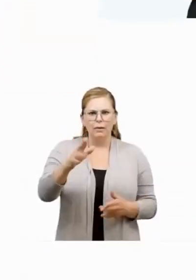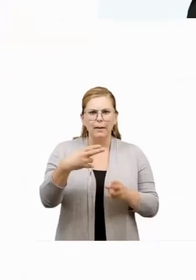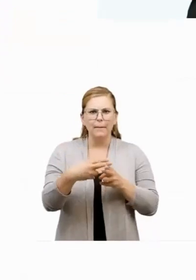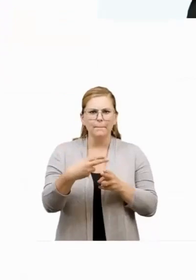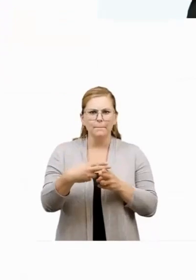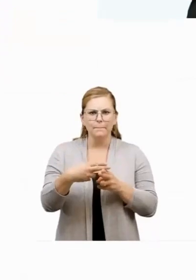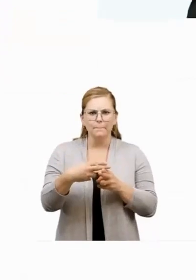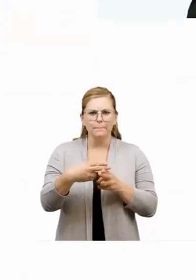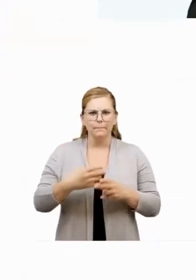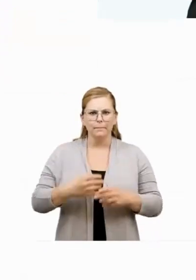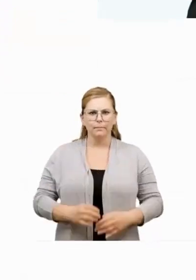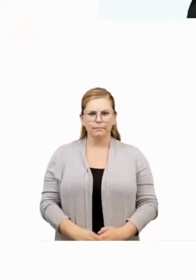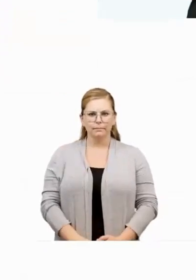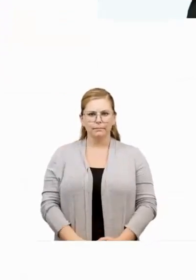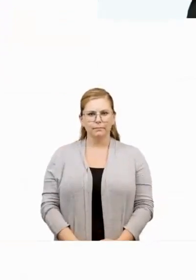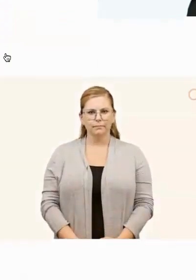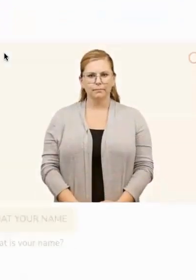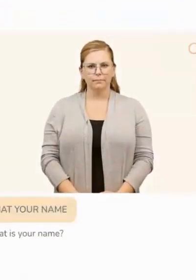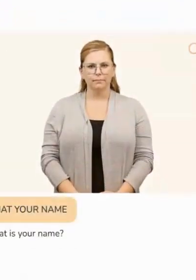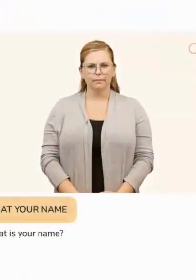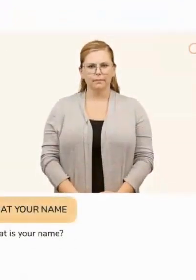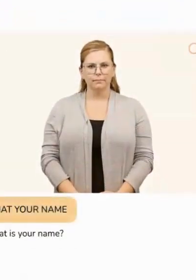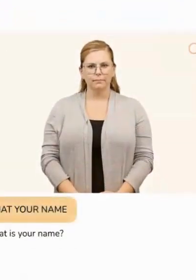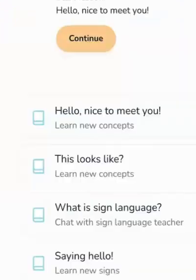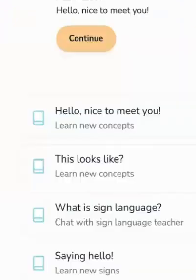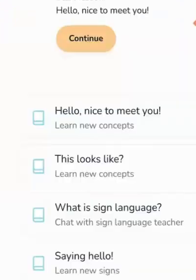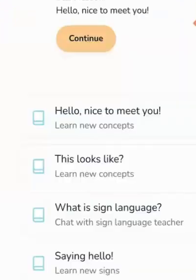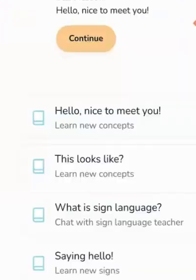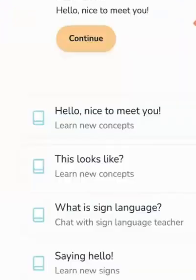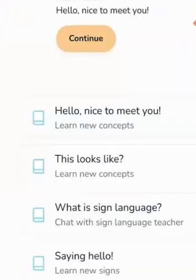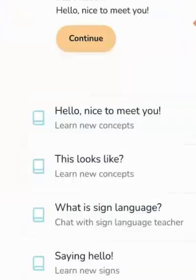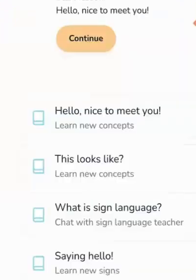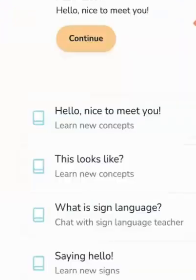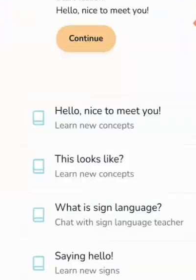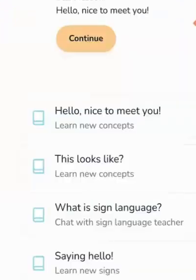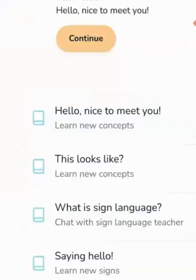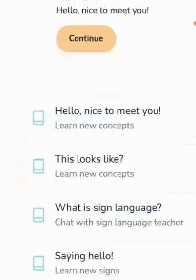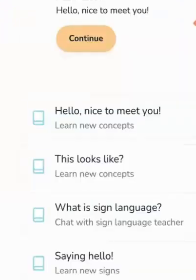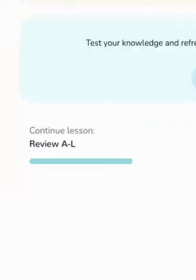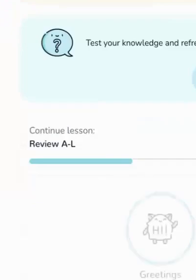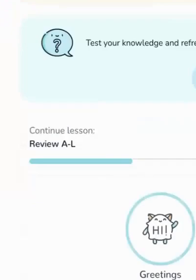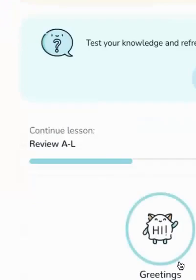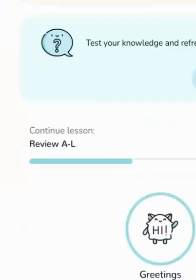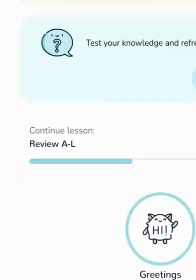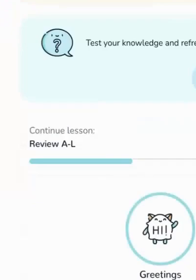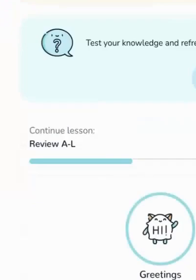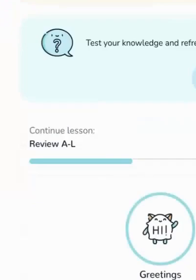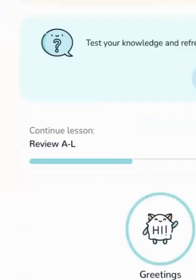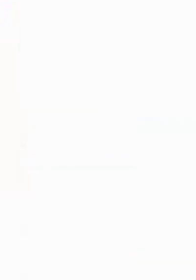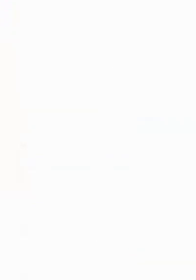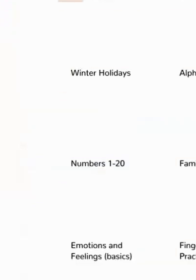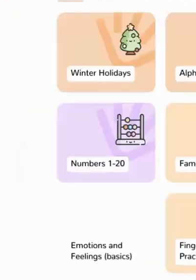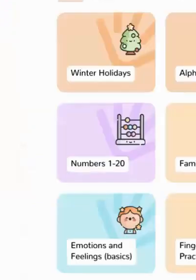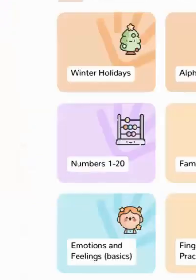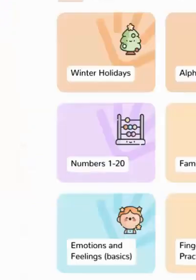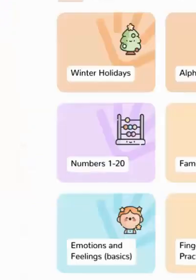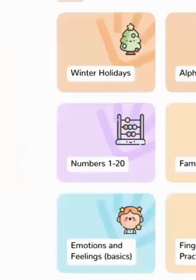And I think that broadly sums up the app. What I would say though is that if we have any teachers or if you have anyone with